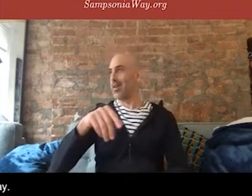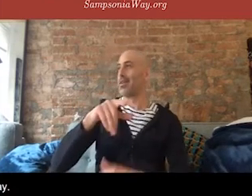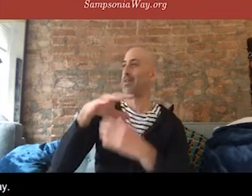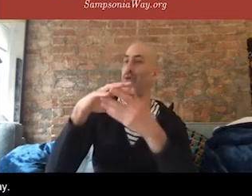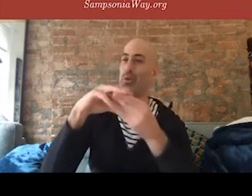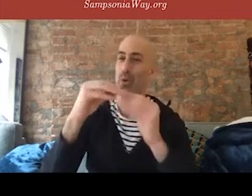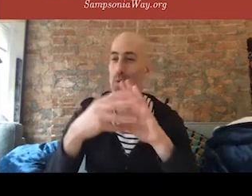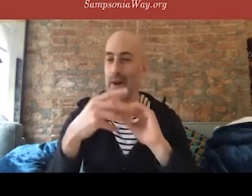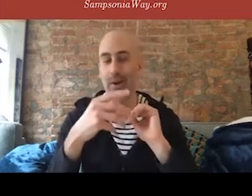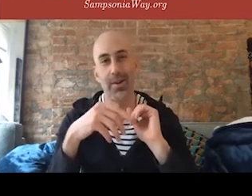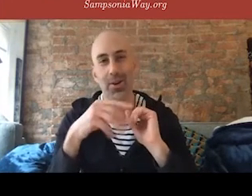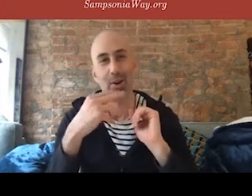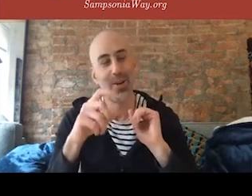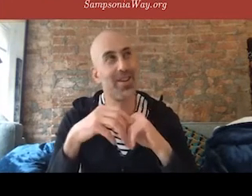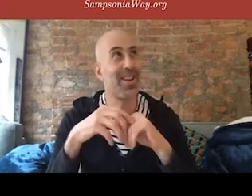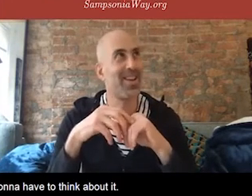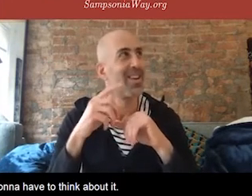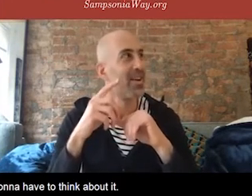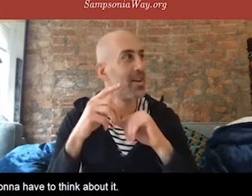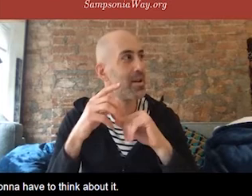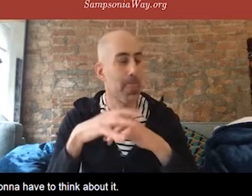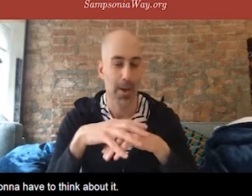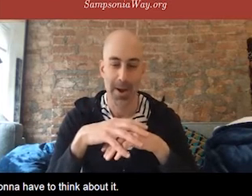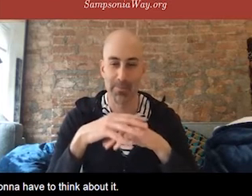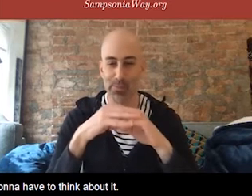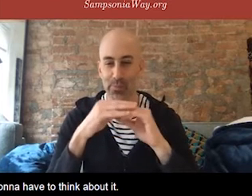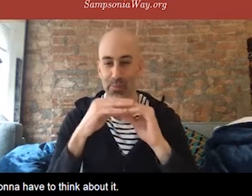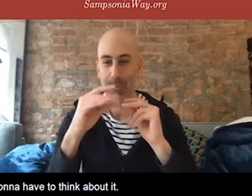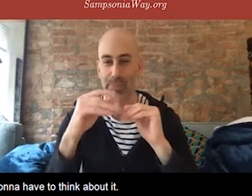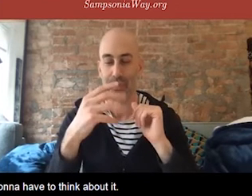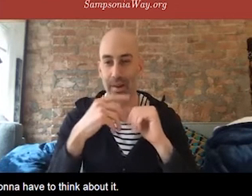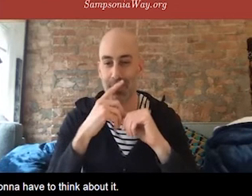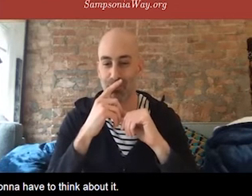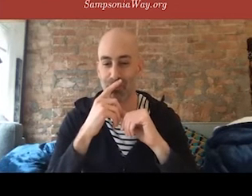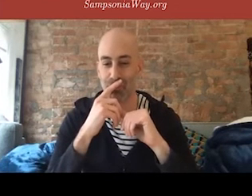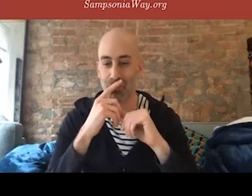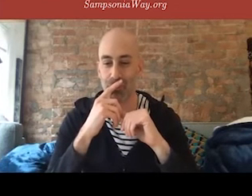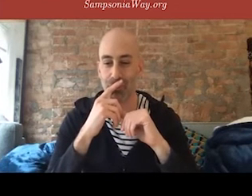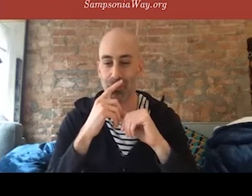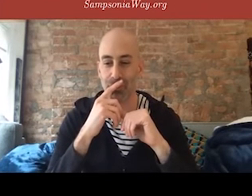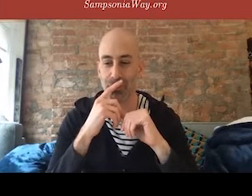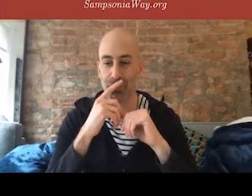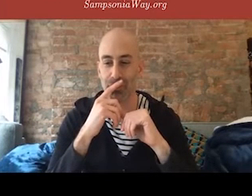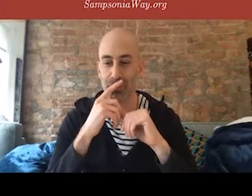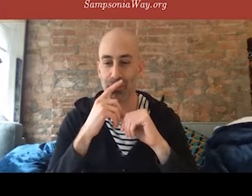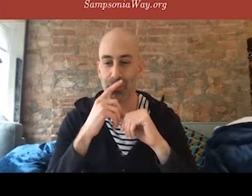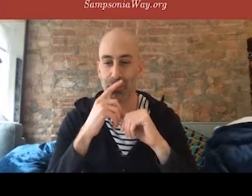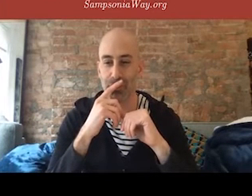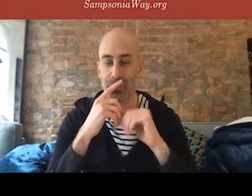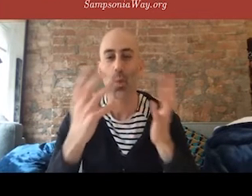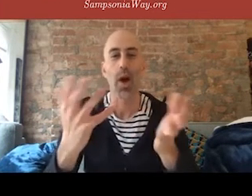Oof, okay. All right, that's a good question. I'm gonna have to think about it.